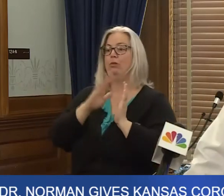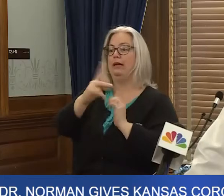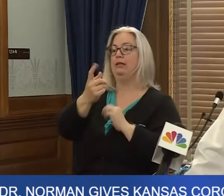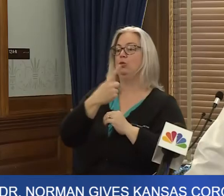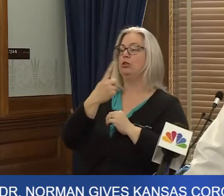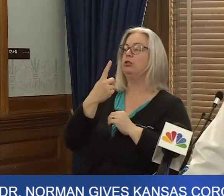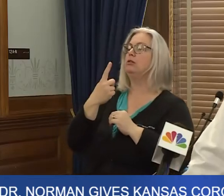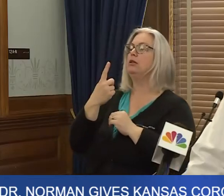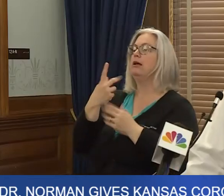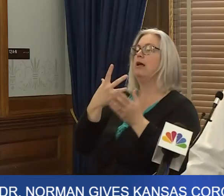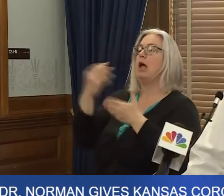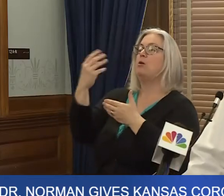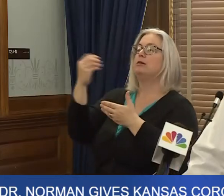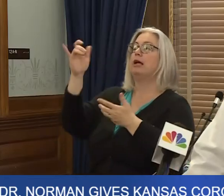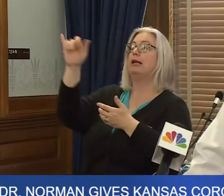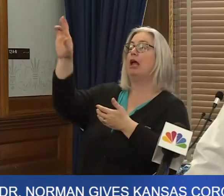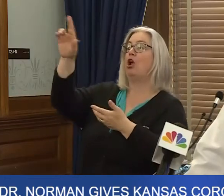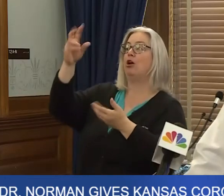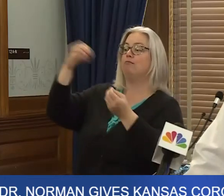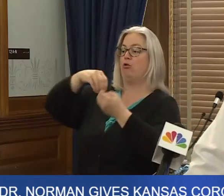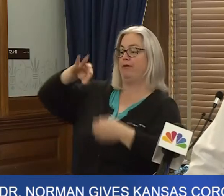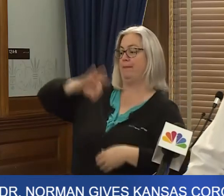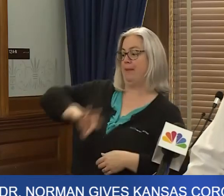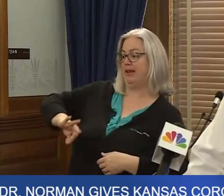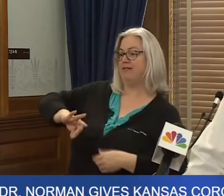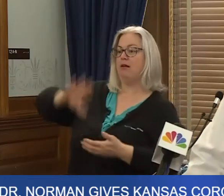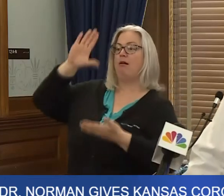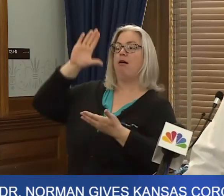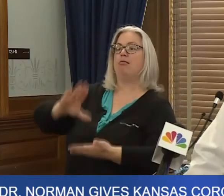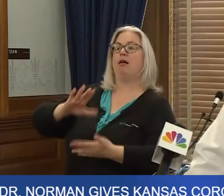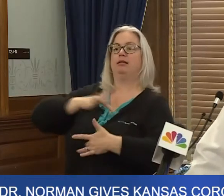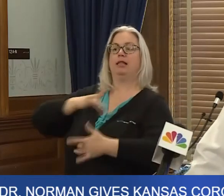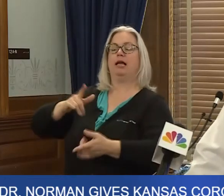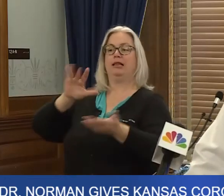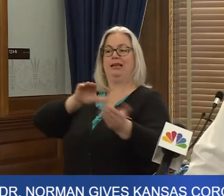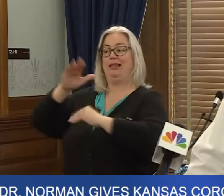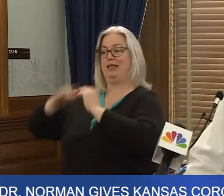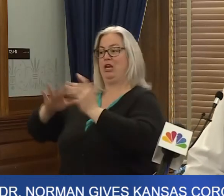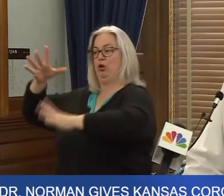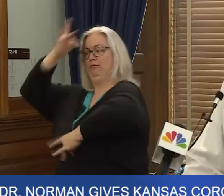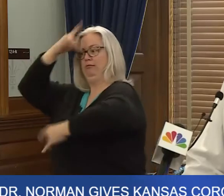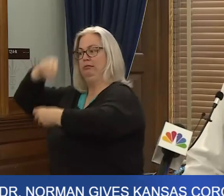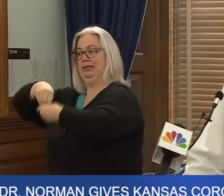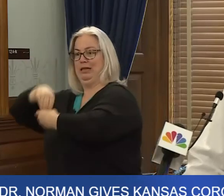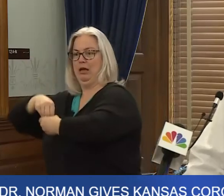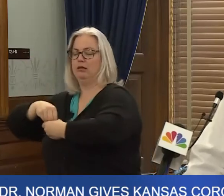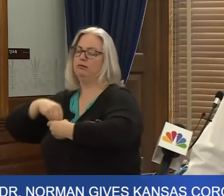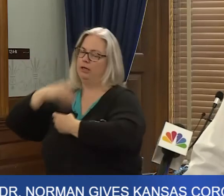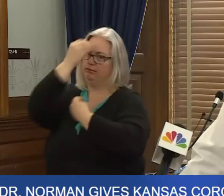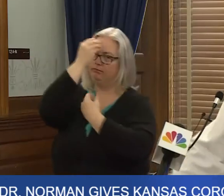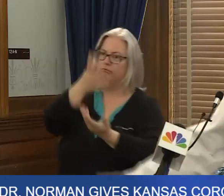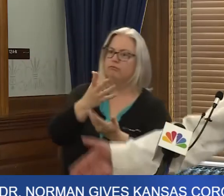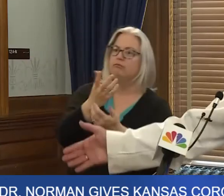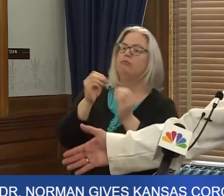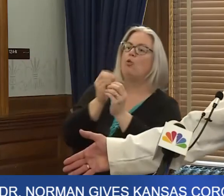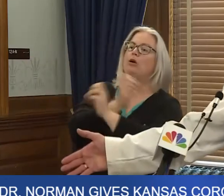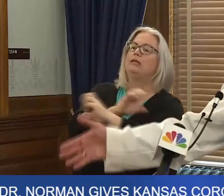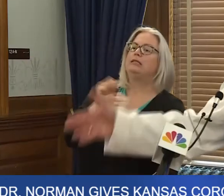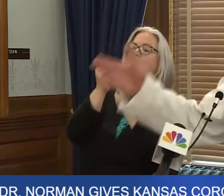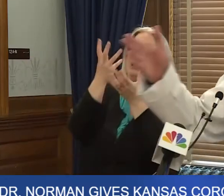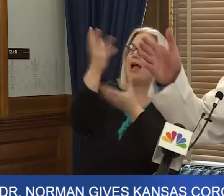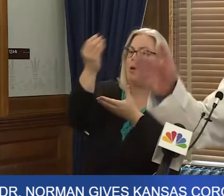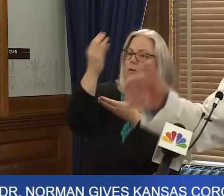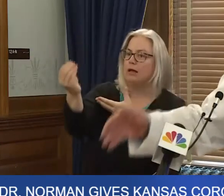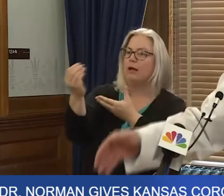outside air a benefit and make it less likely than indoors? And the answer is you're safer outside as long as you're